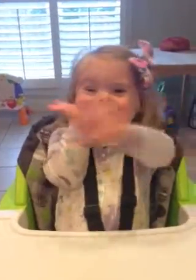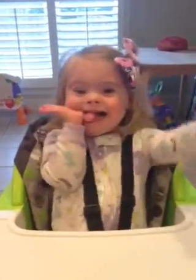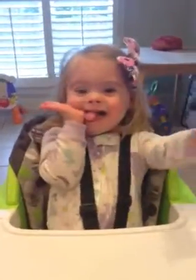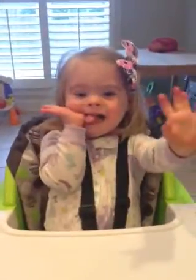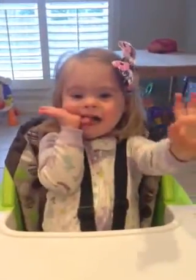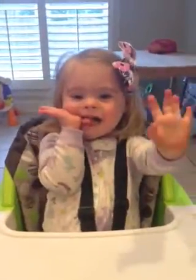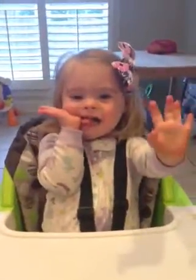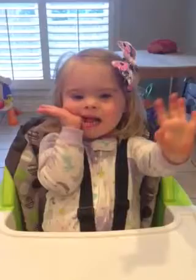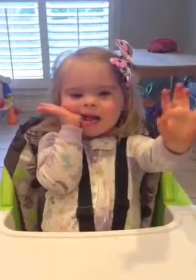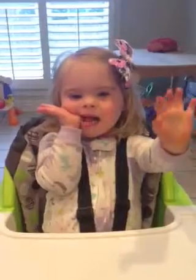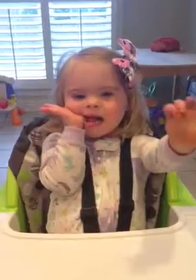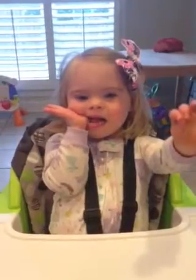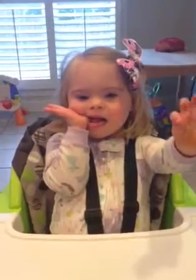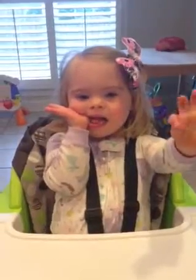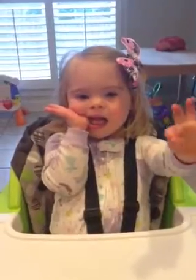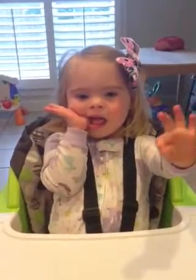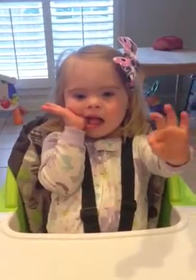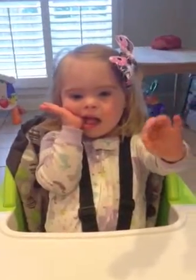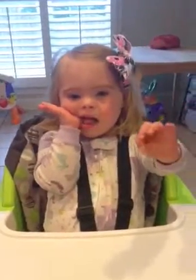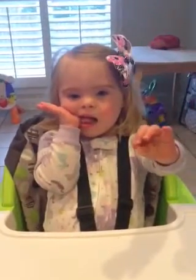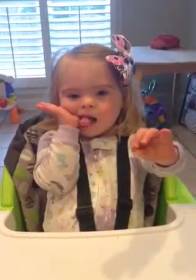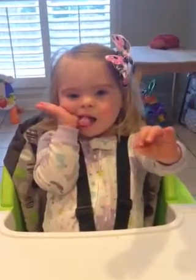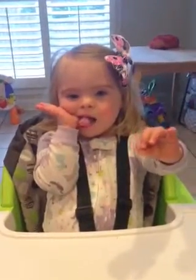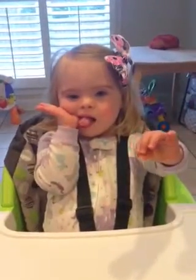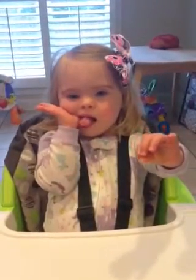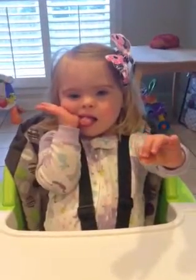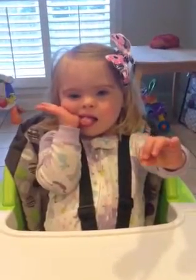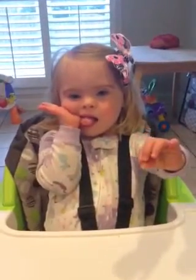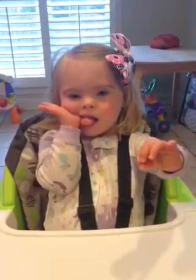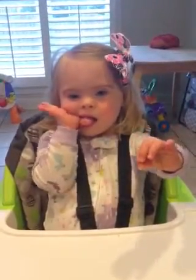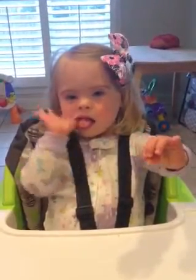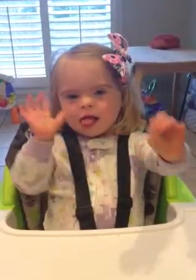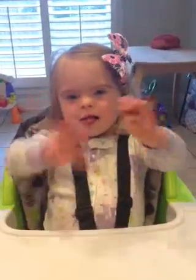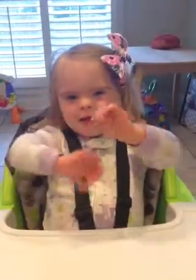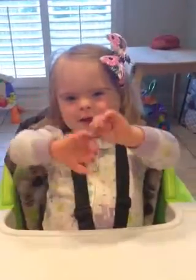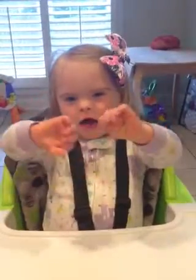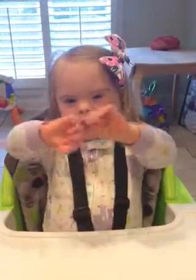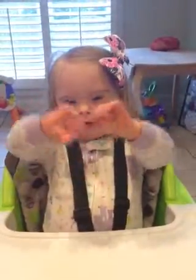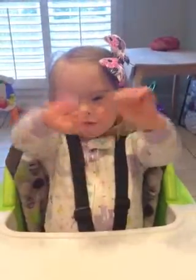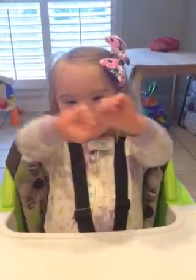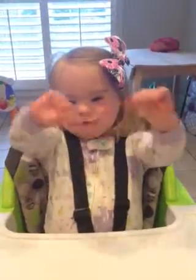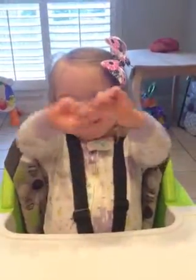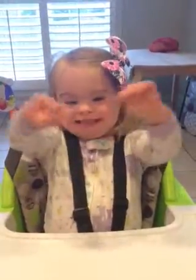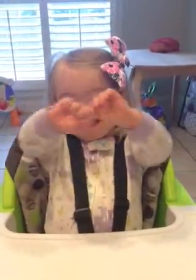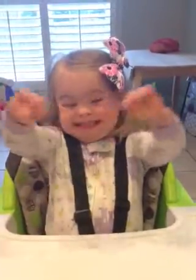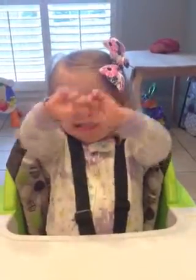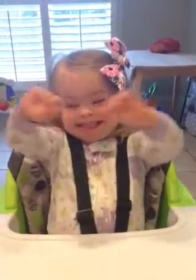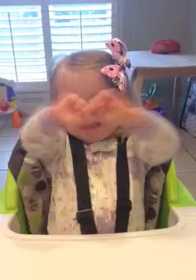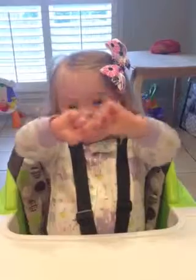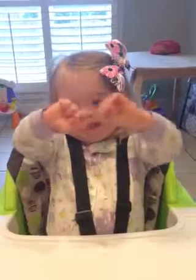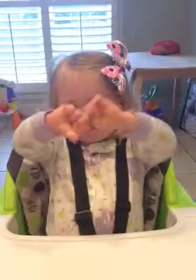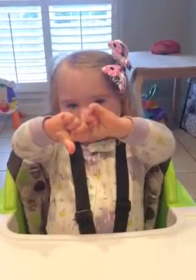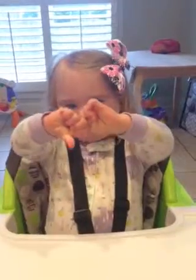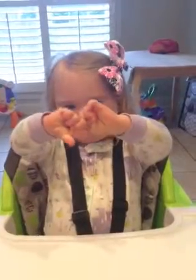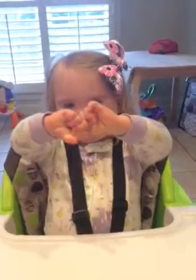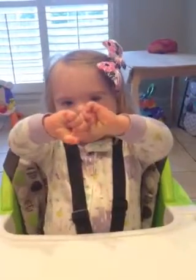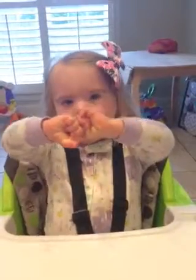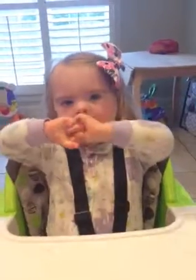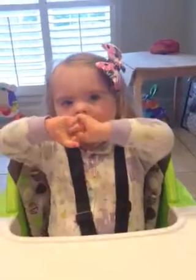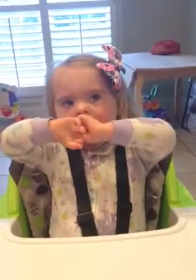Bye-bye. Good. They go to work. Can you say work? Work. Good. That one also looks